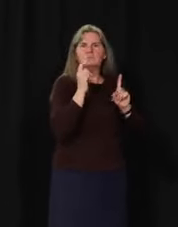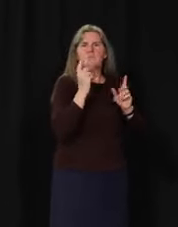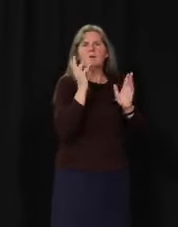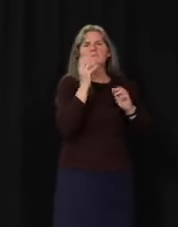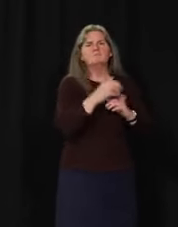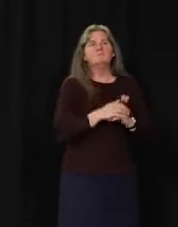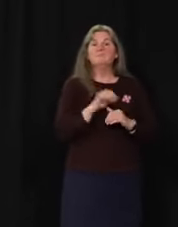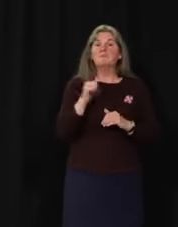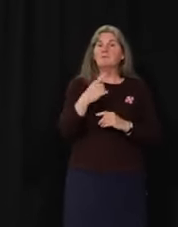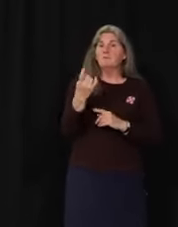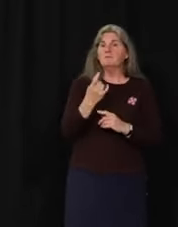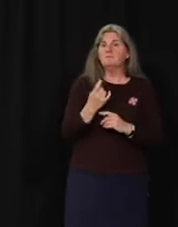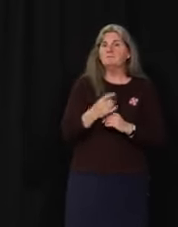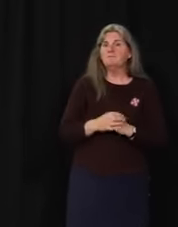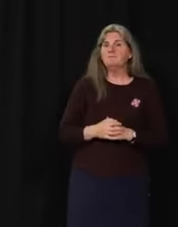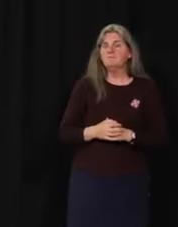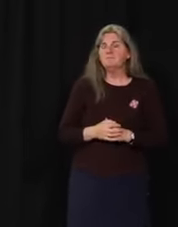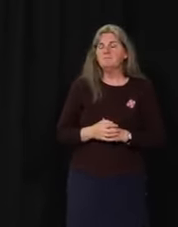Follow-up, Chris?